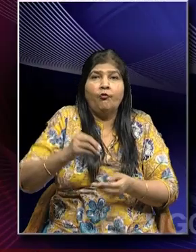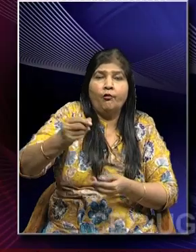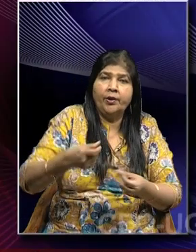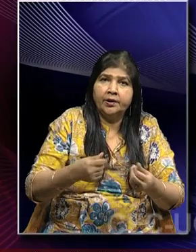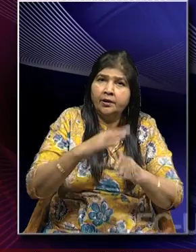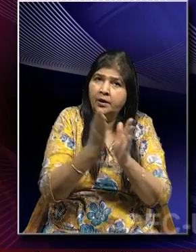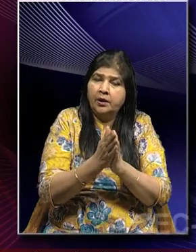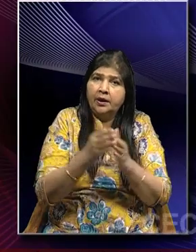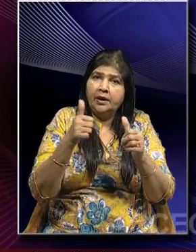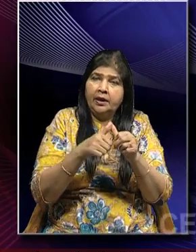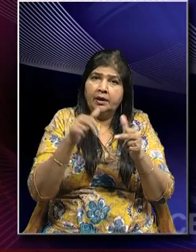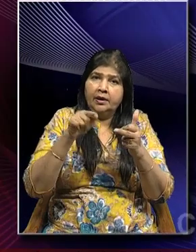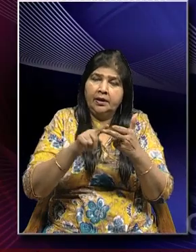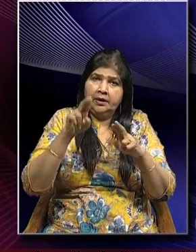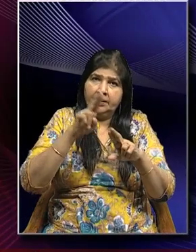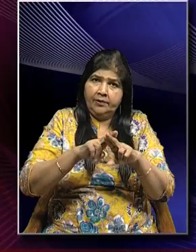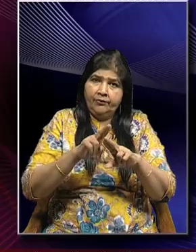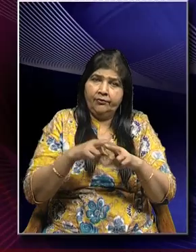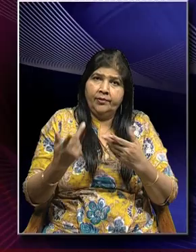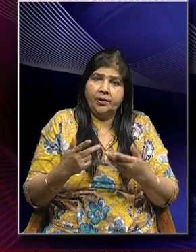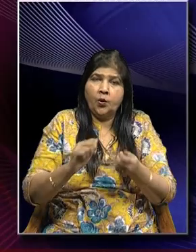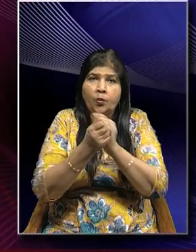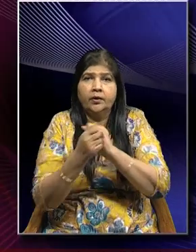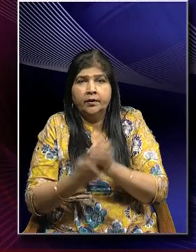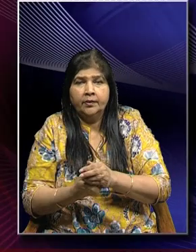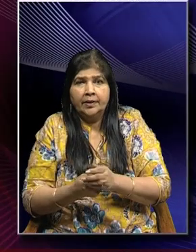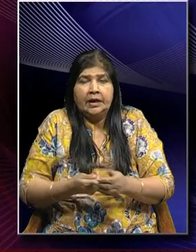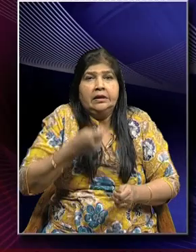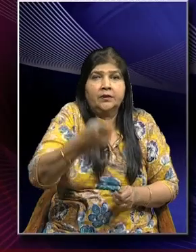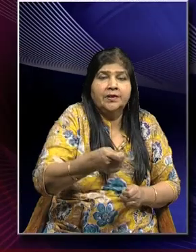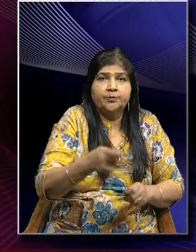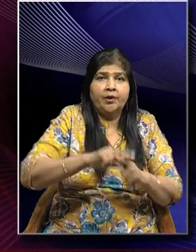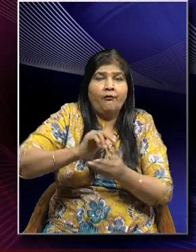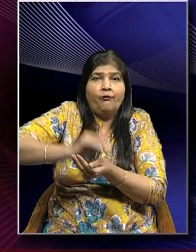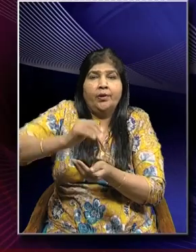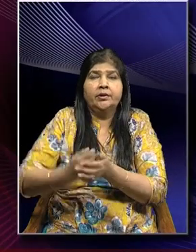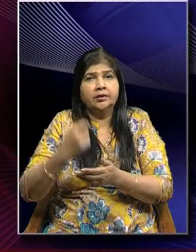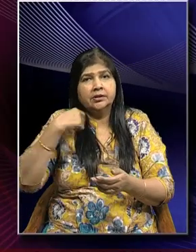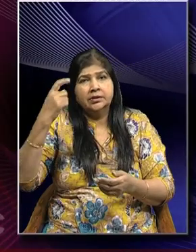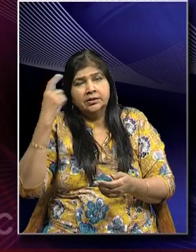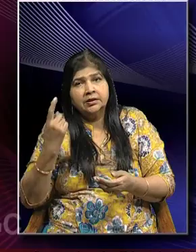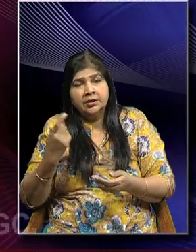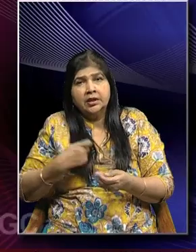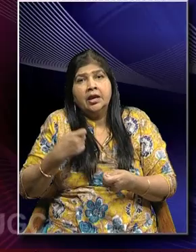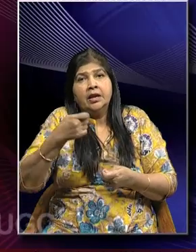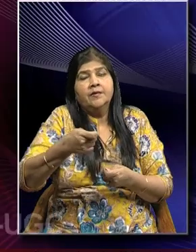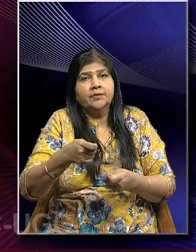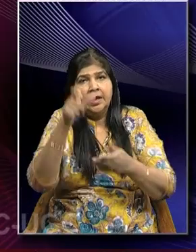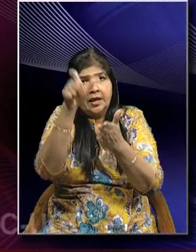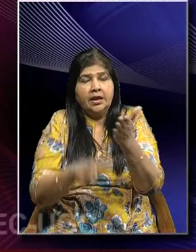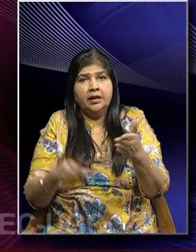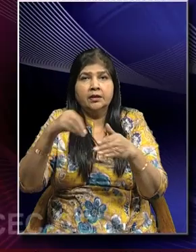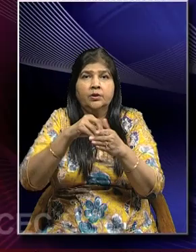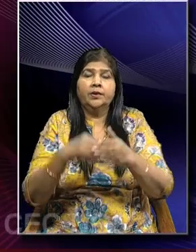of AIFs, that is called alternative investment funds, concerning their investment in listed